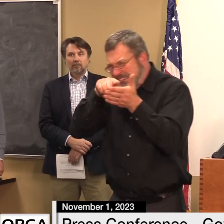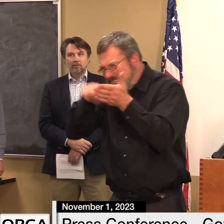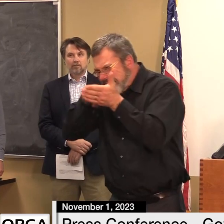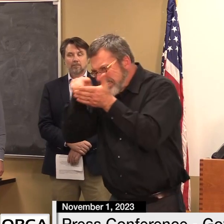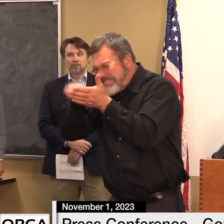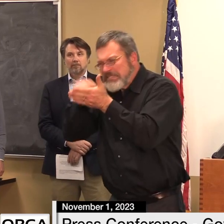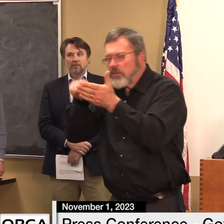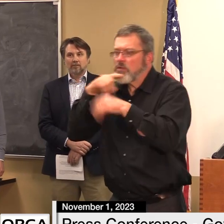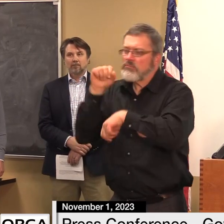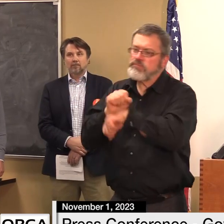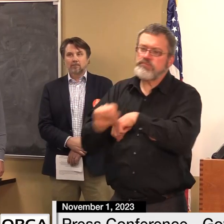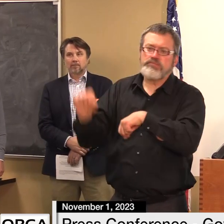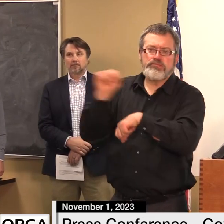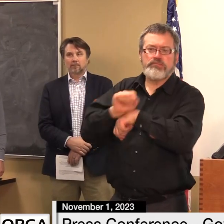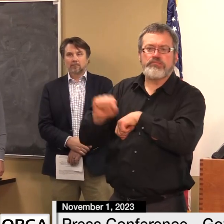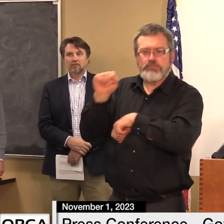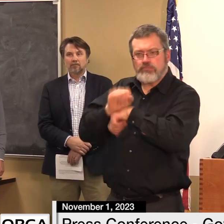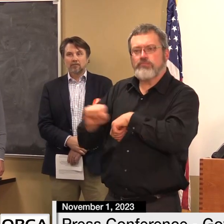information or